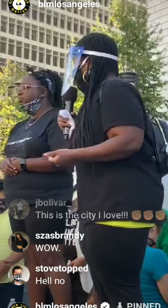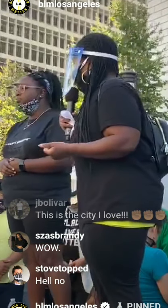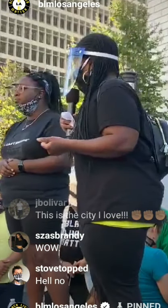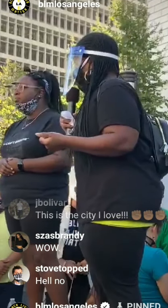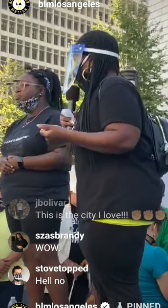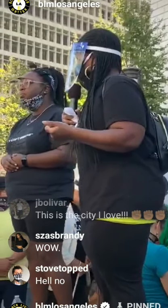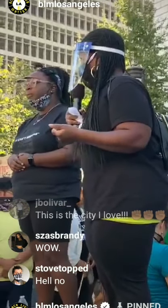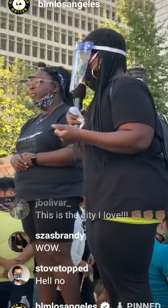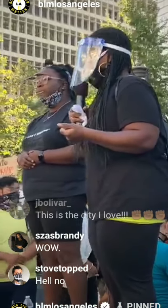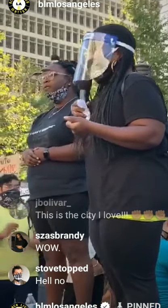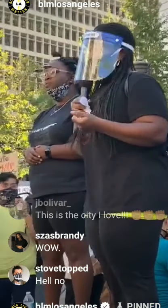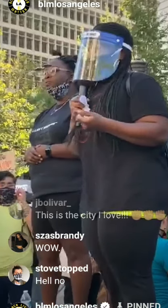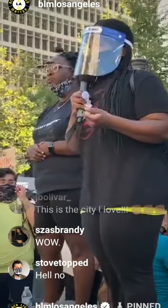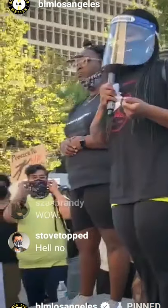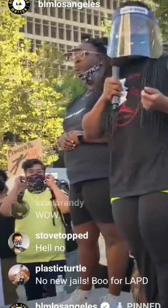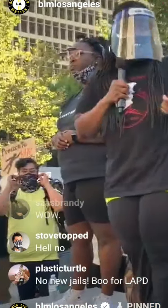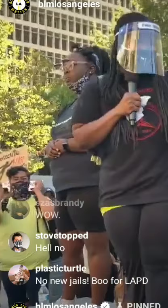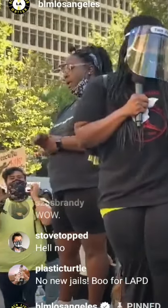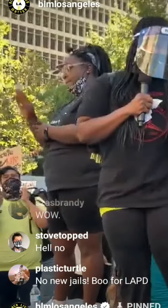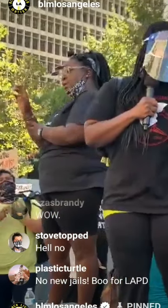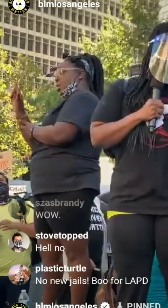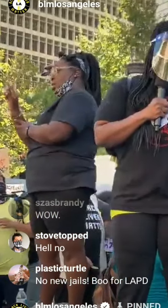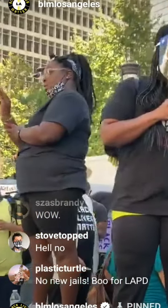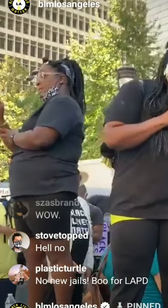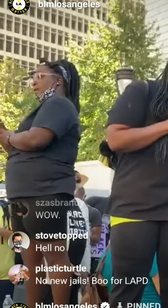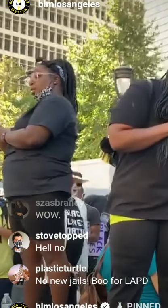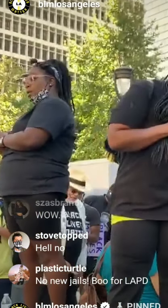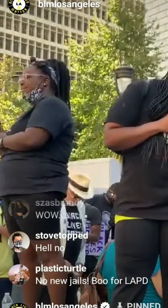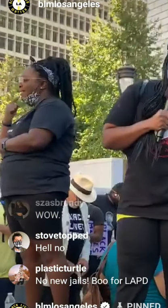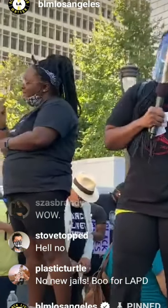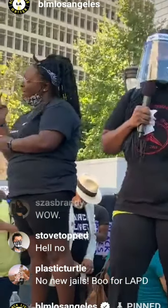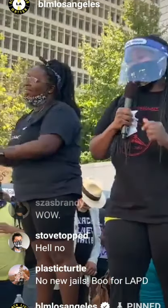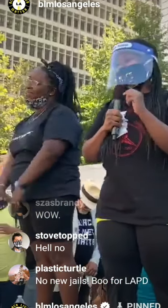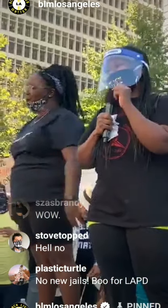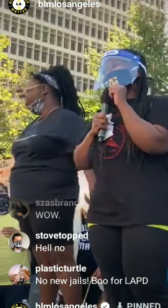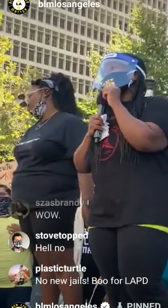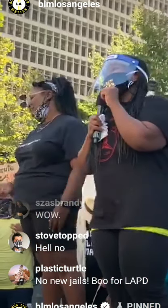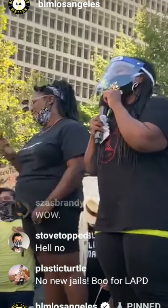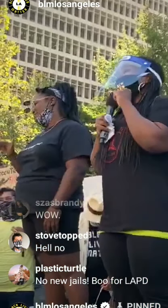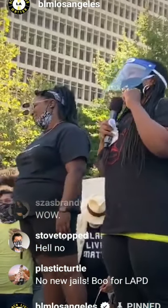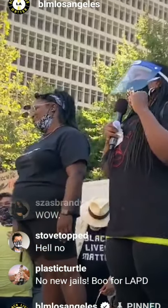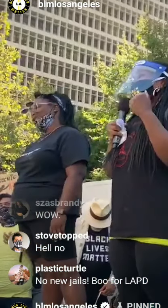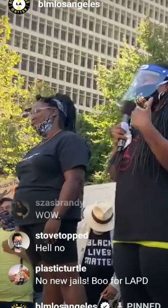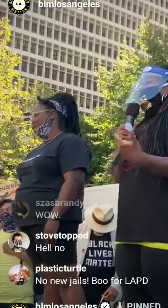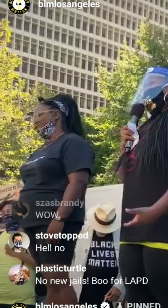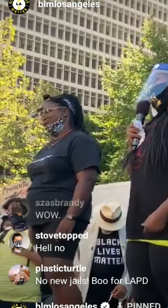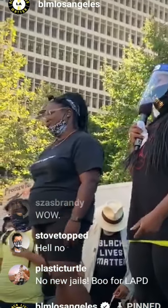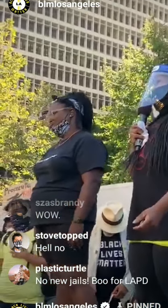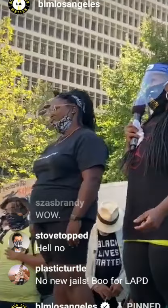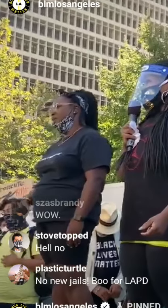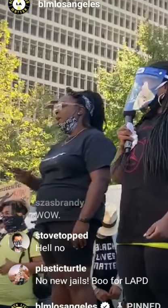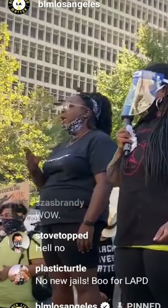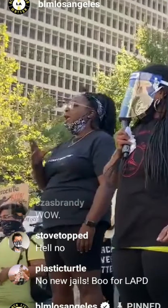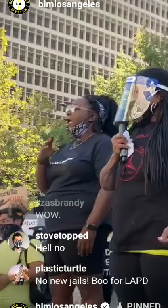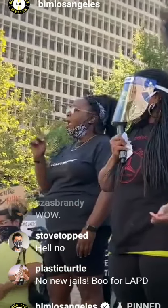We don't need no more jails. BLM LA said, fuck that. That's right. Fuck that. Fuck that. And we